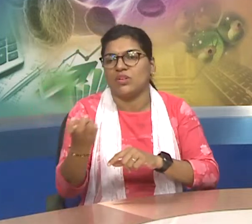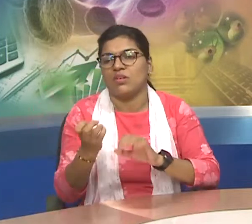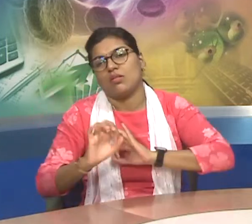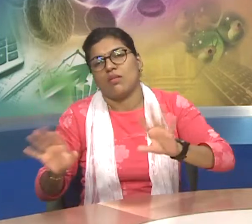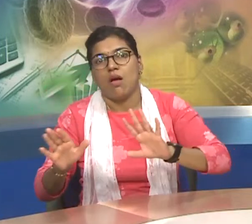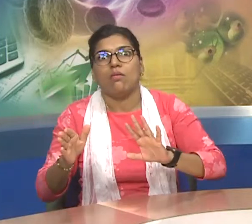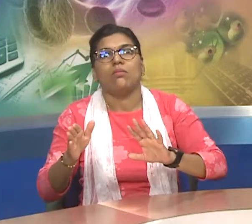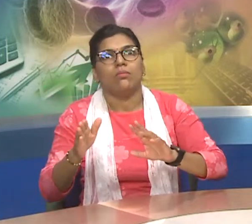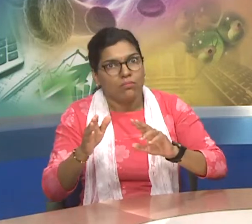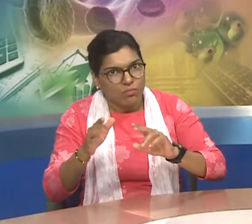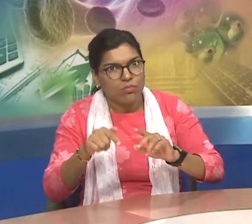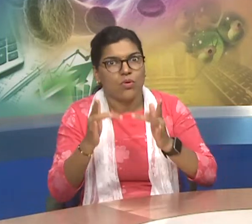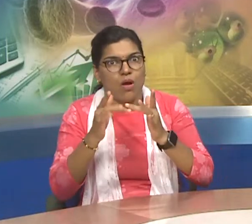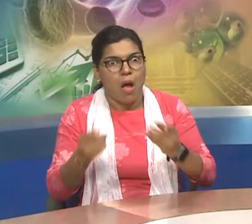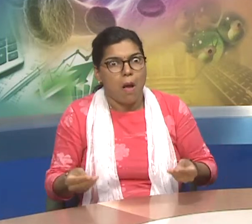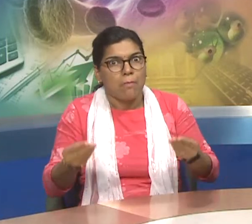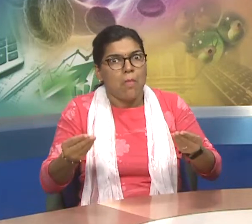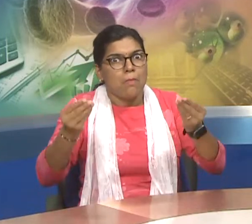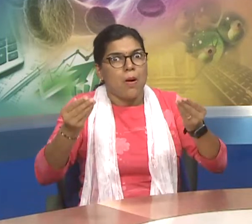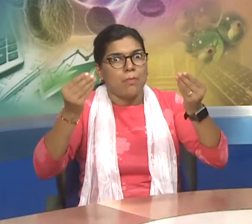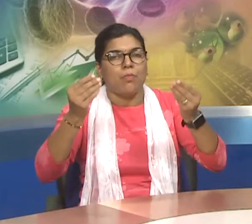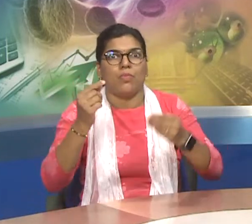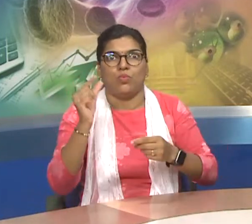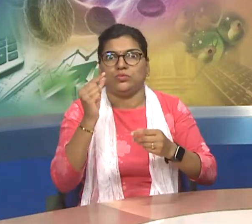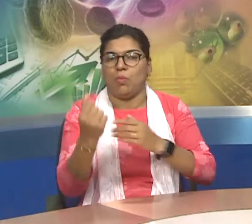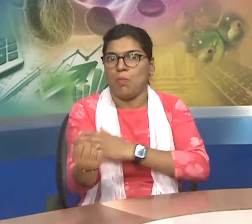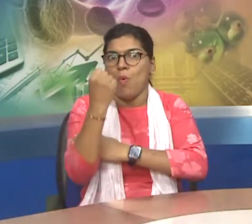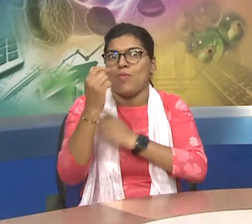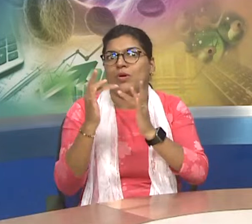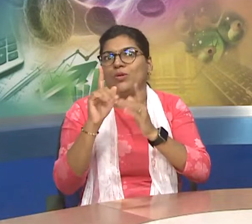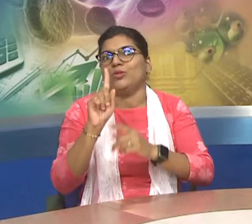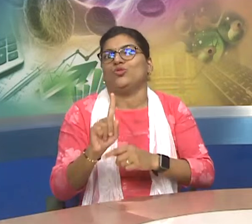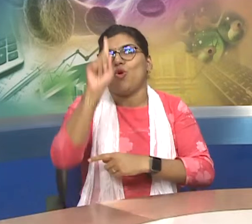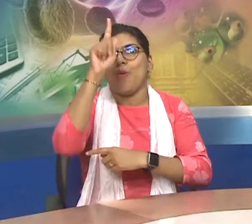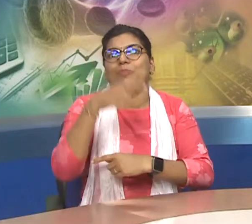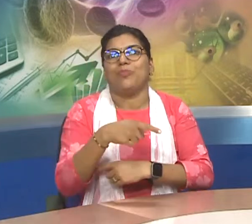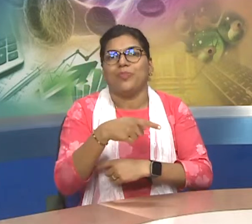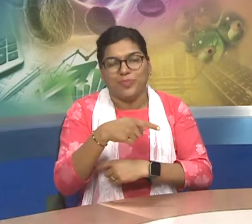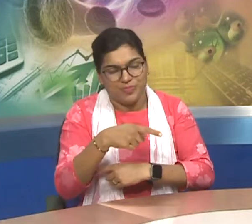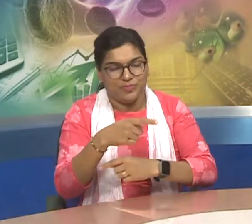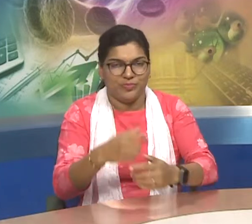Internet has actually revolutionized everything.